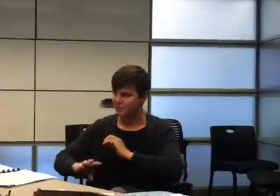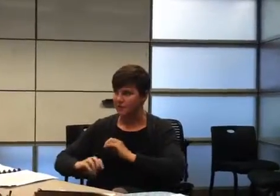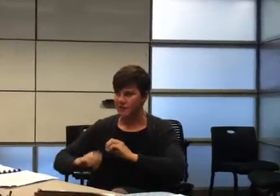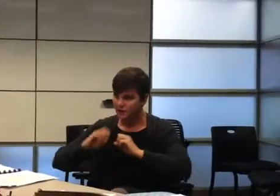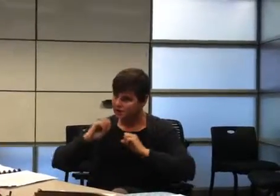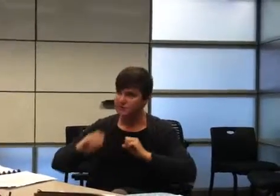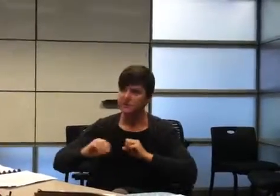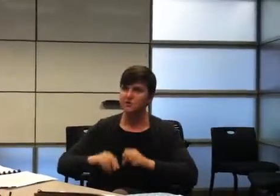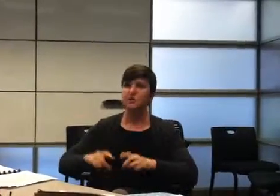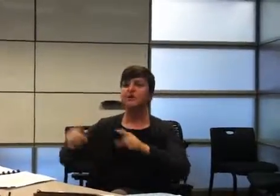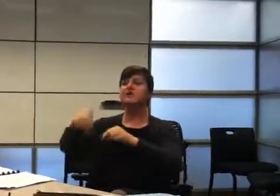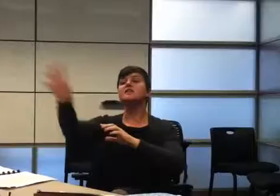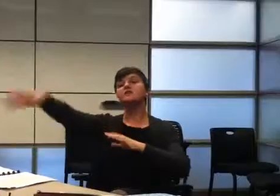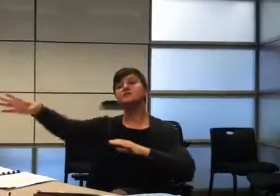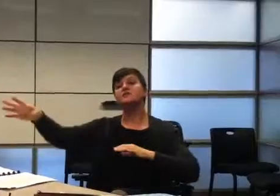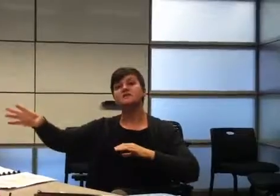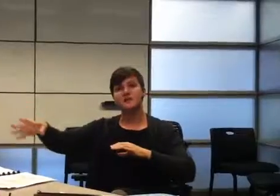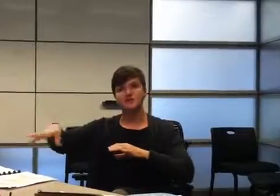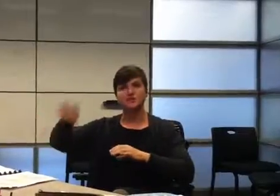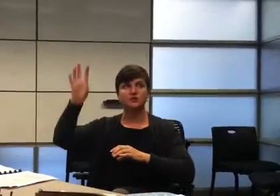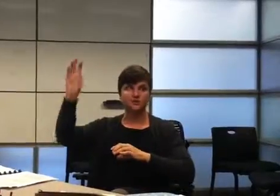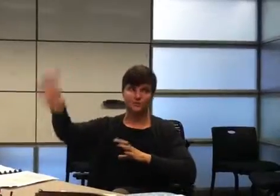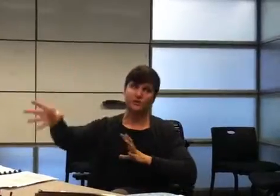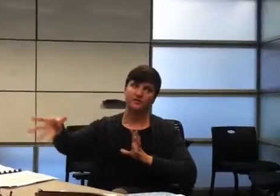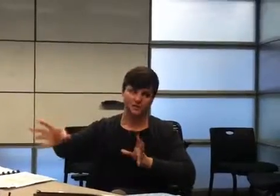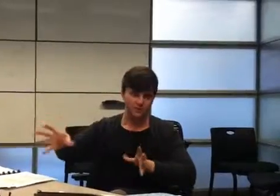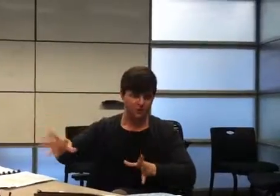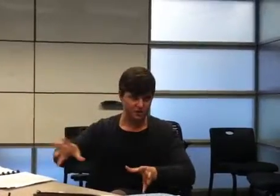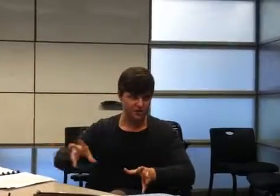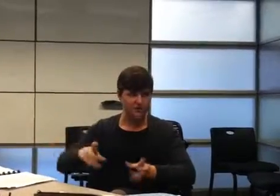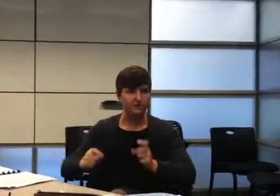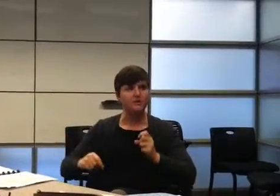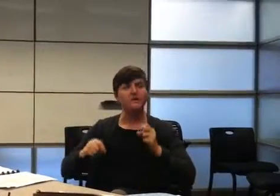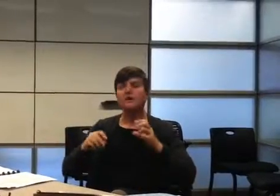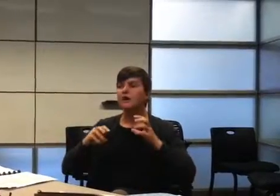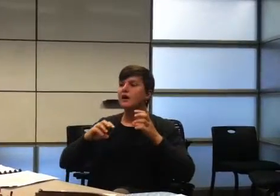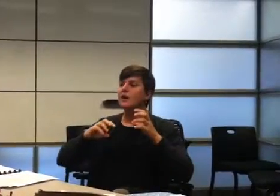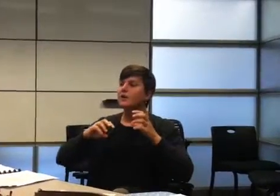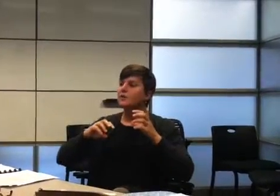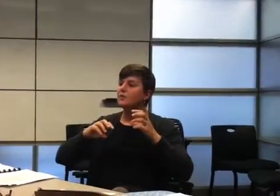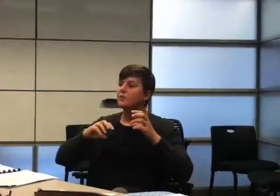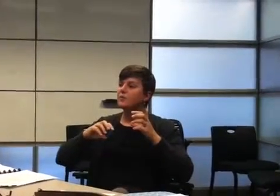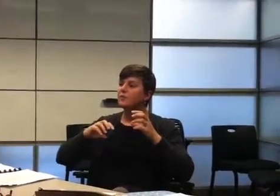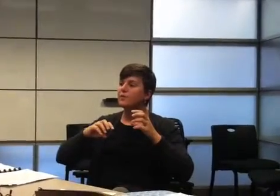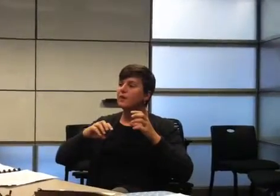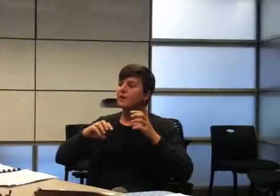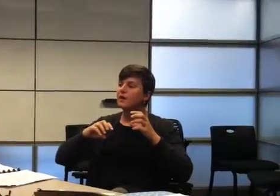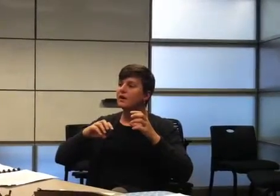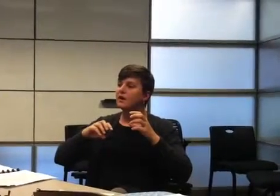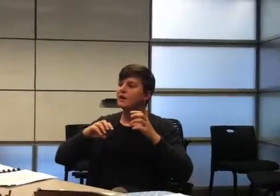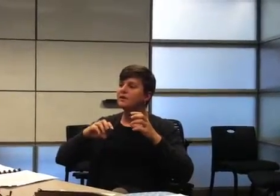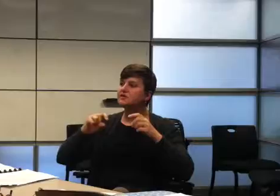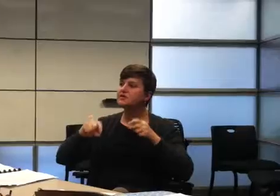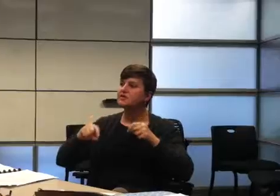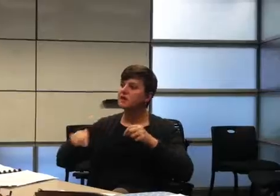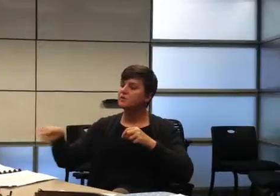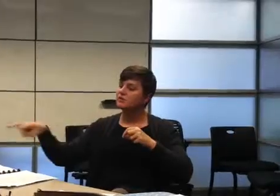happening. Just do a quick, okay, tell the person next to you whatever it is that we're talking about. And I'll do that